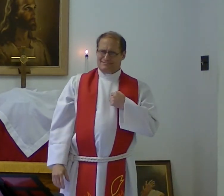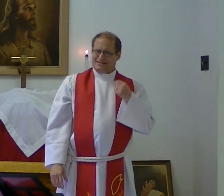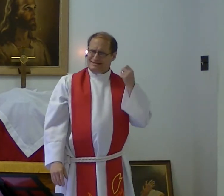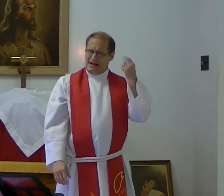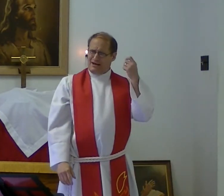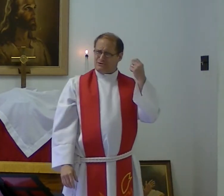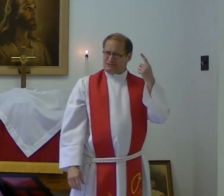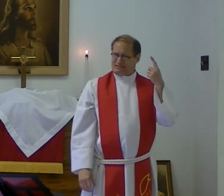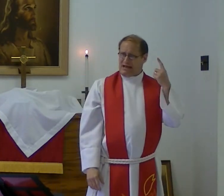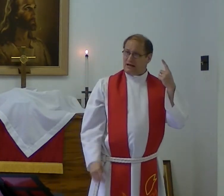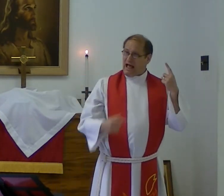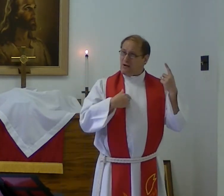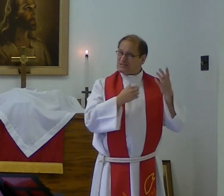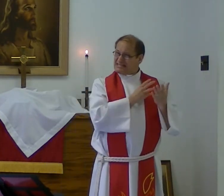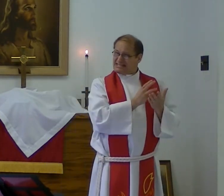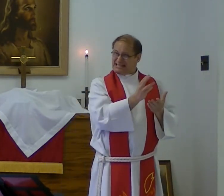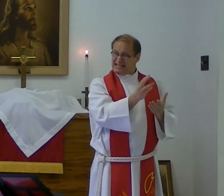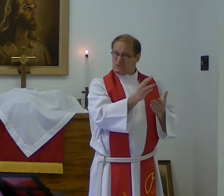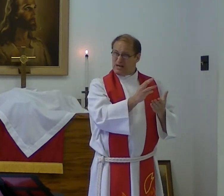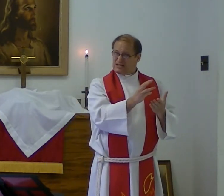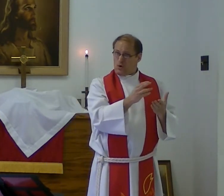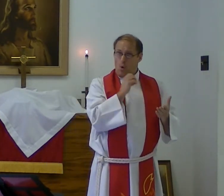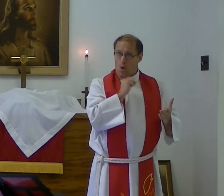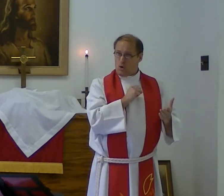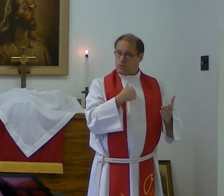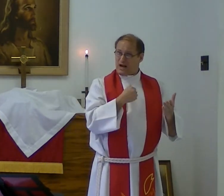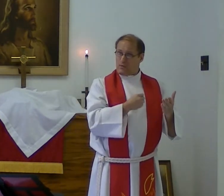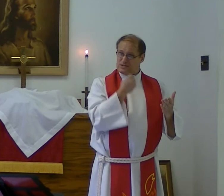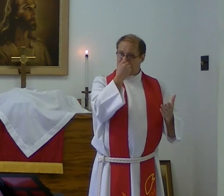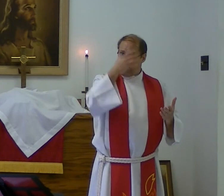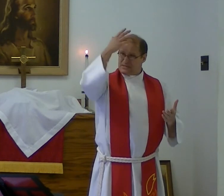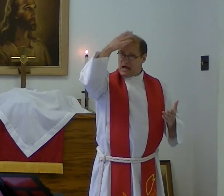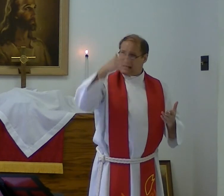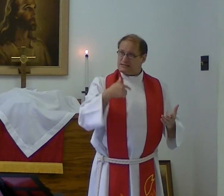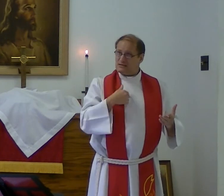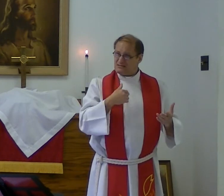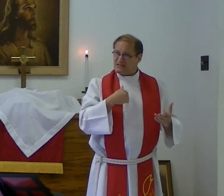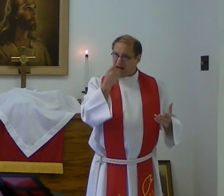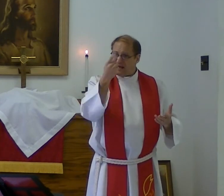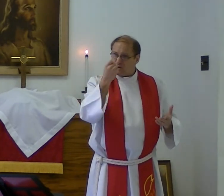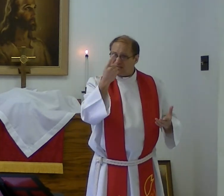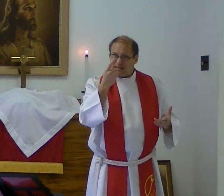Did I understand? I was six weeks old when I was baptized. Did I understand?